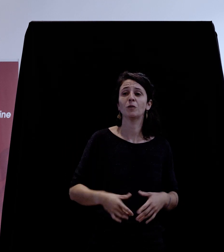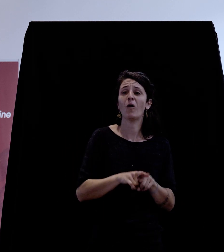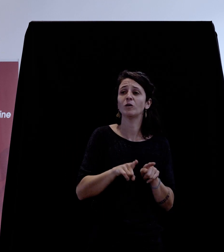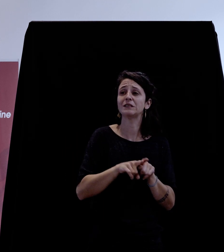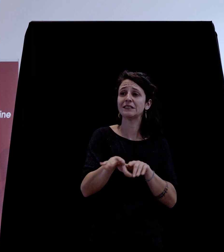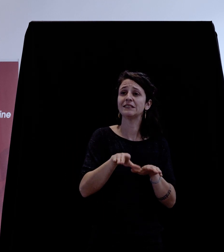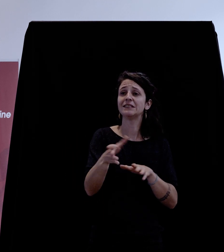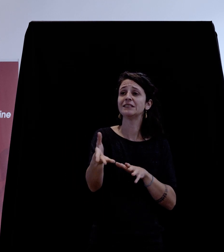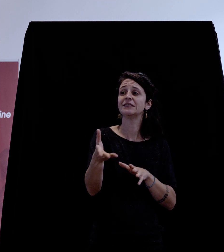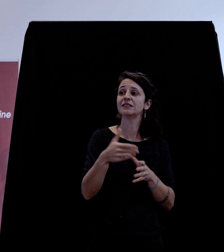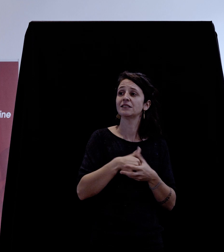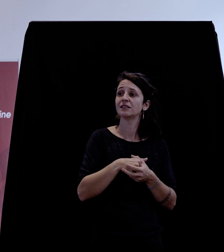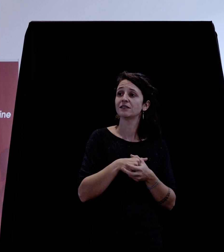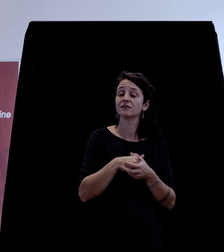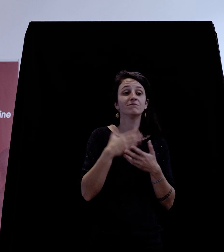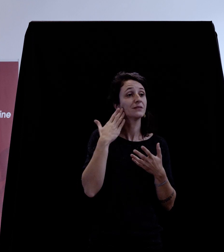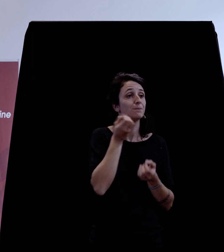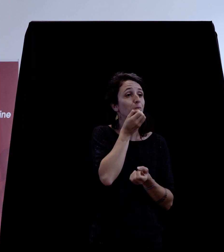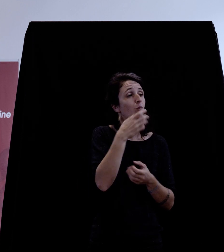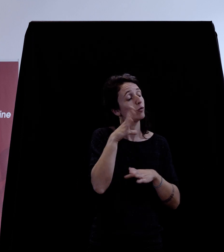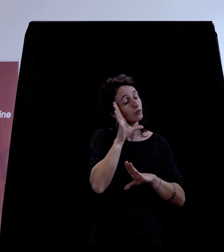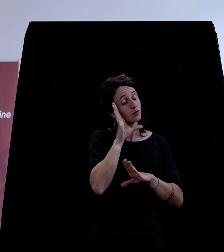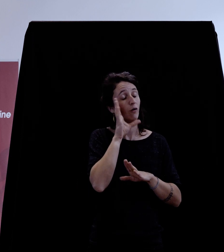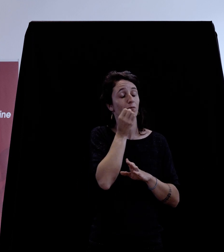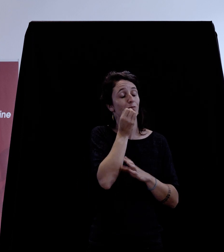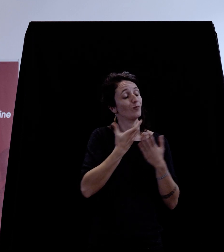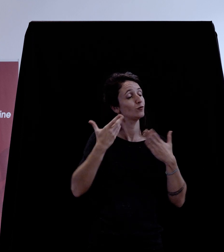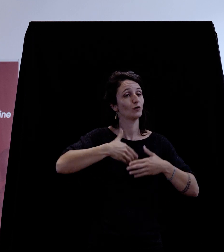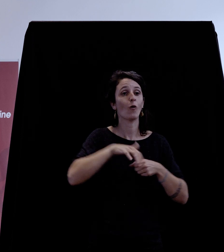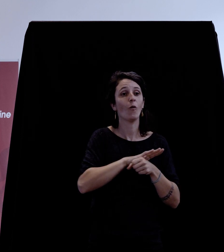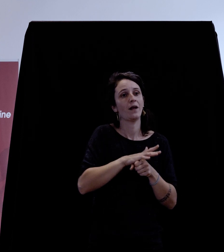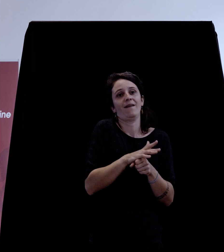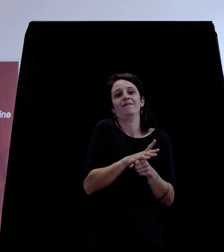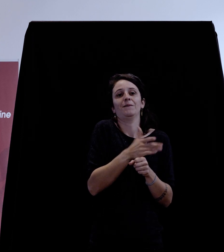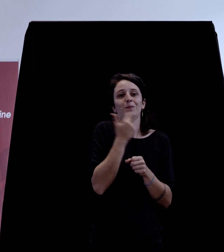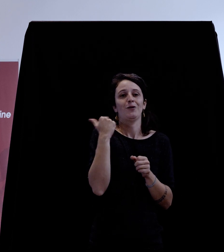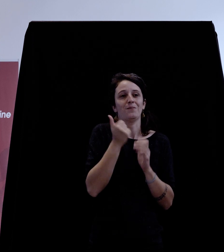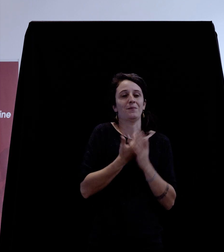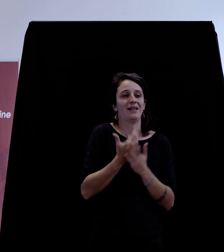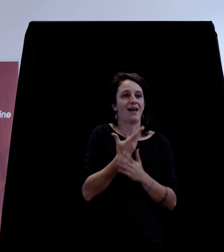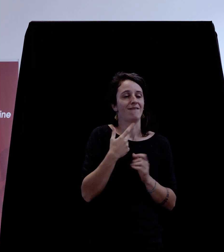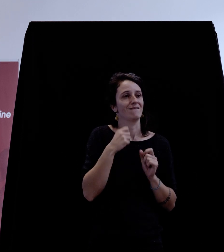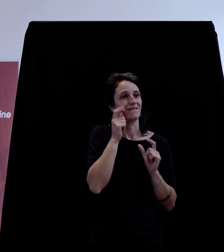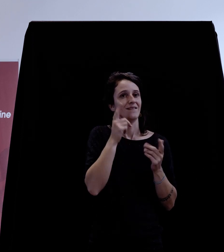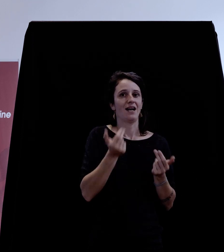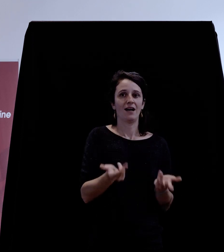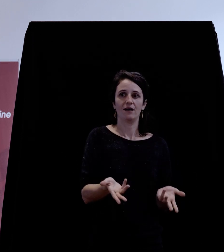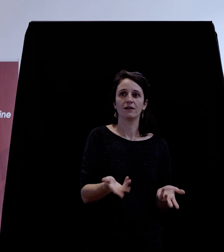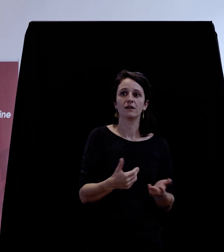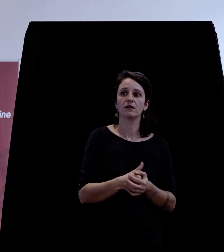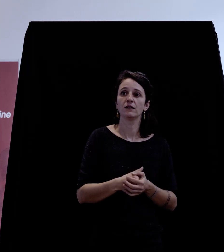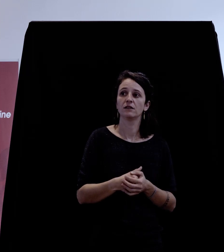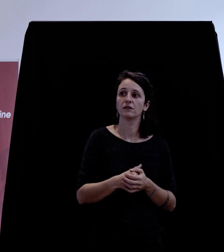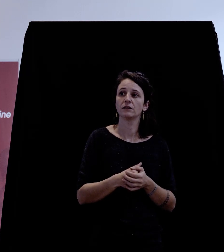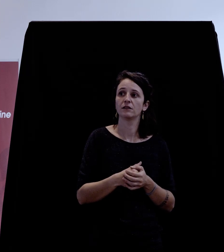Um, it can interfere with exploration of the environment and learning, because if you're in pain, how much time do you want to spend learning new stuff? Is that the time you